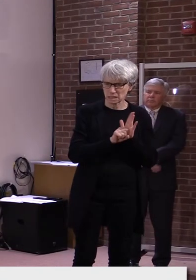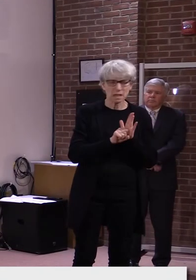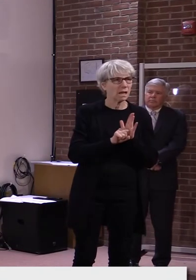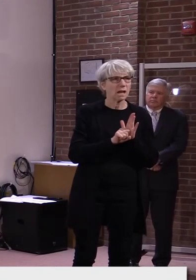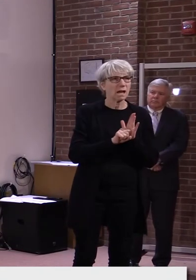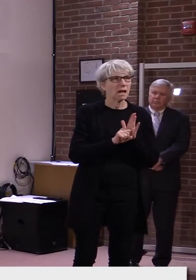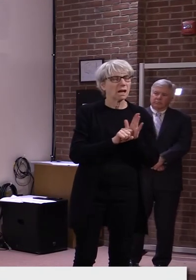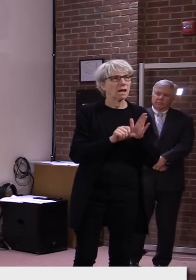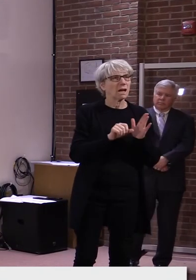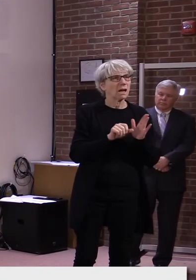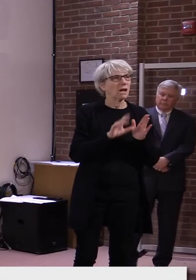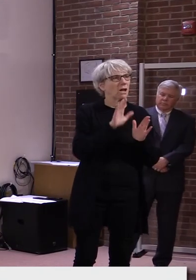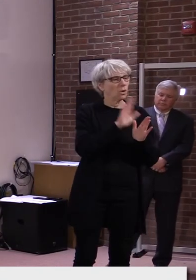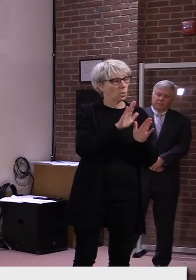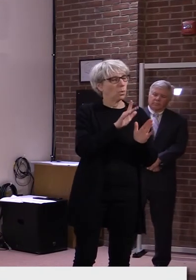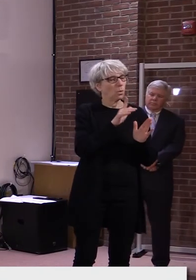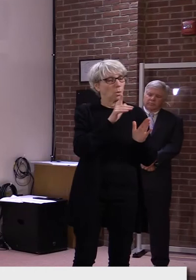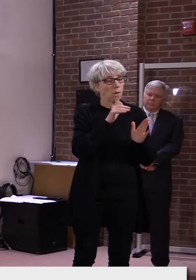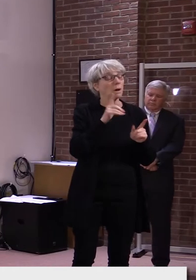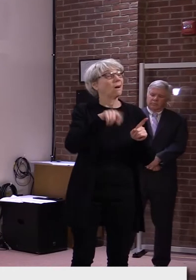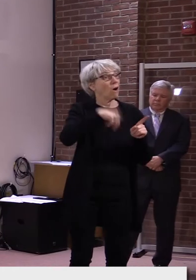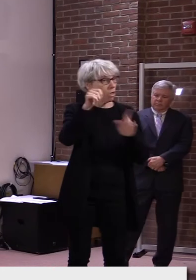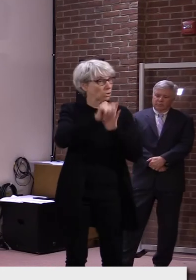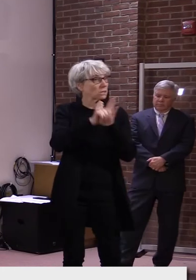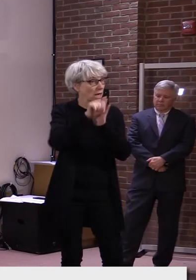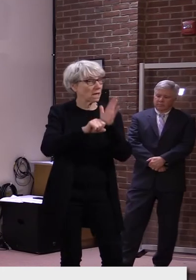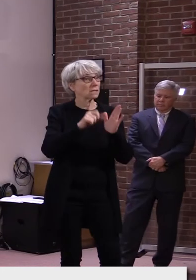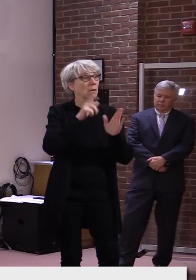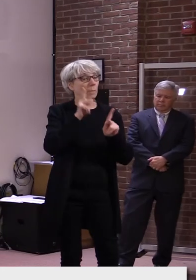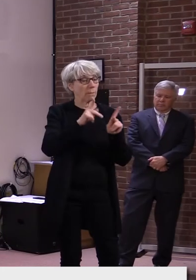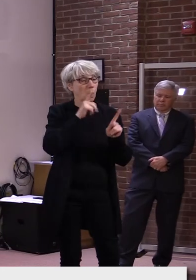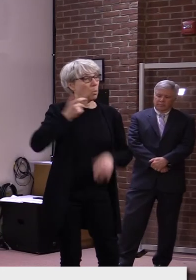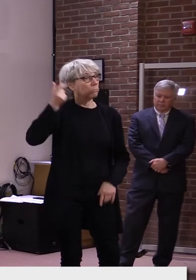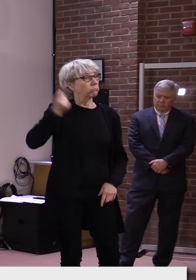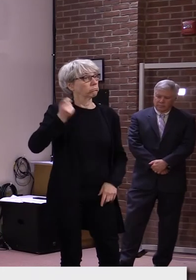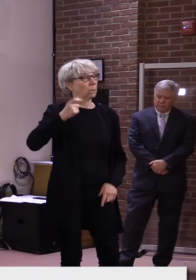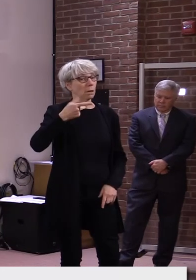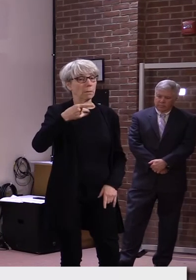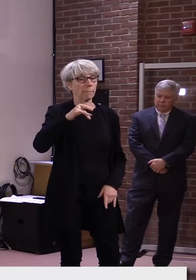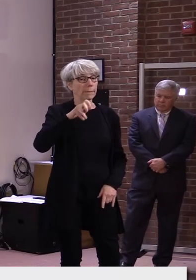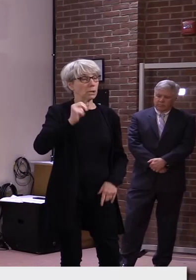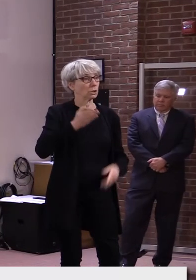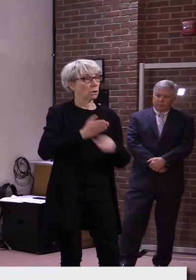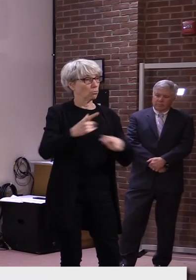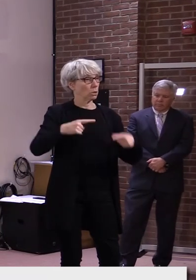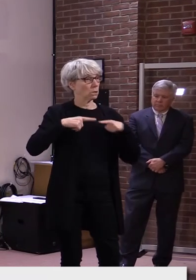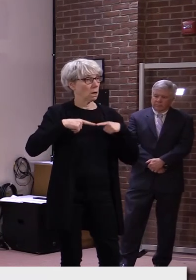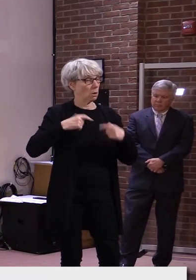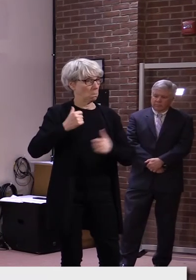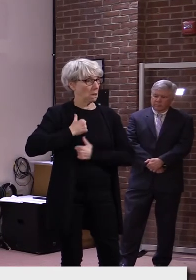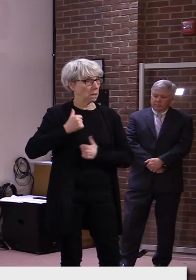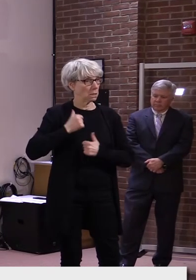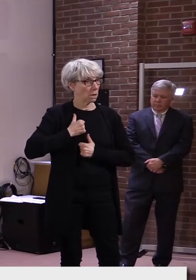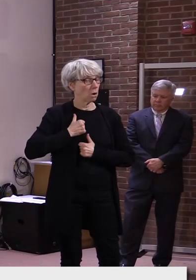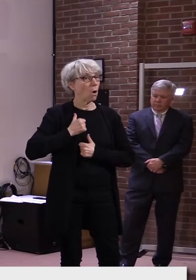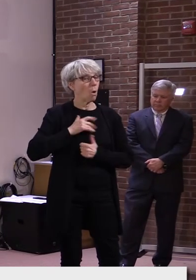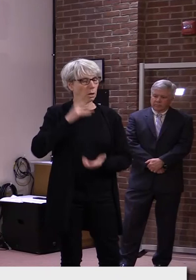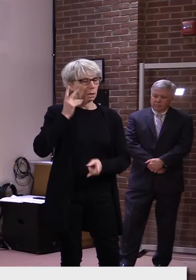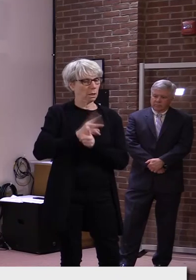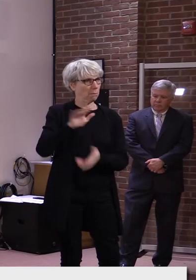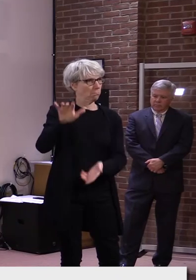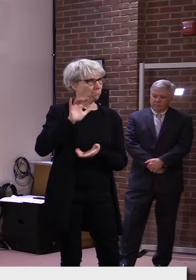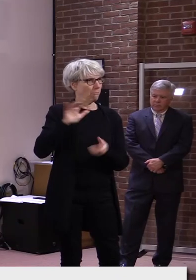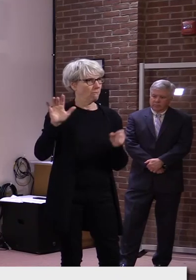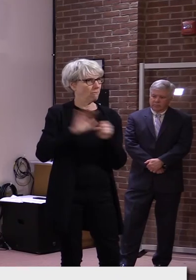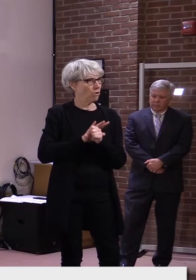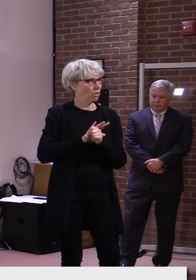taxing pensions, military pensions, across the U.S., that does preclude people from moving here, and